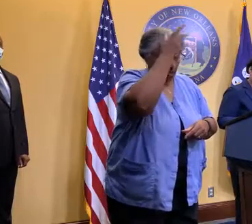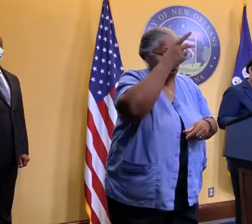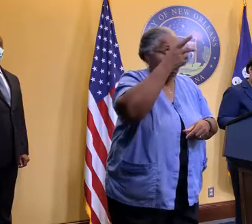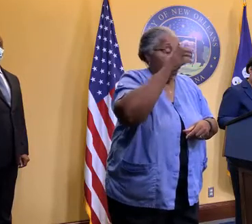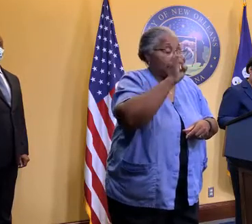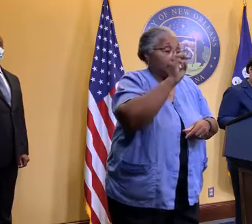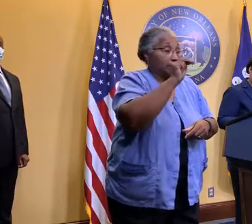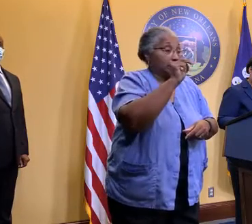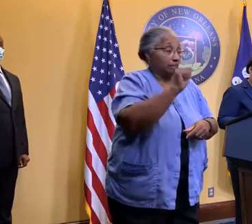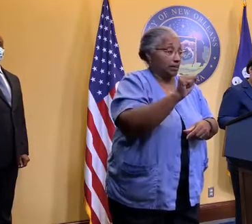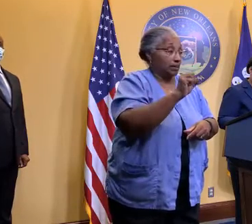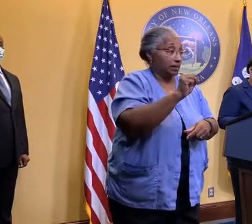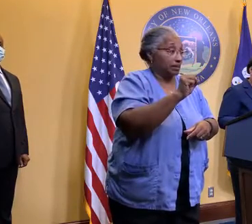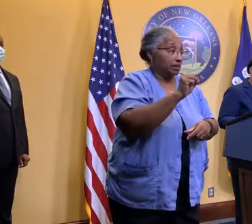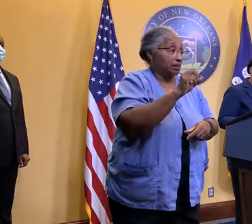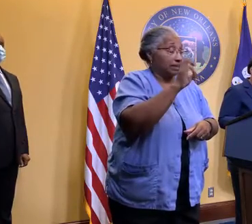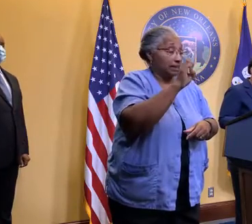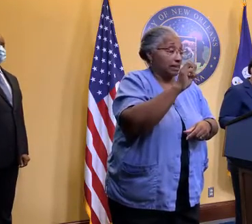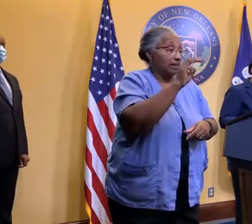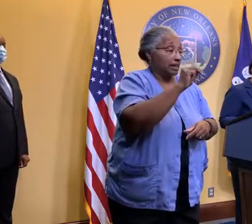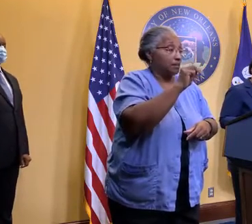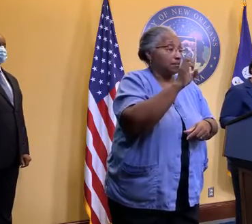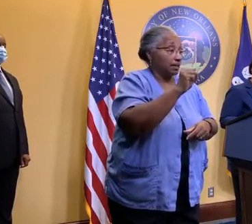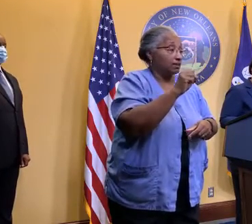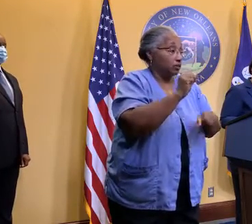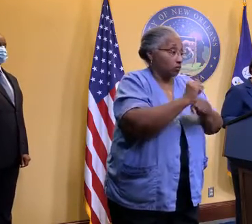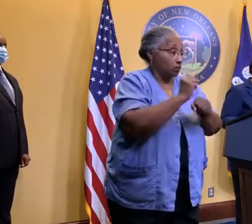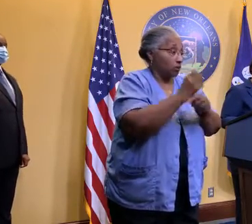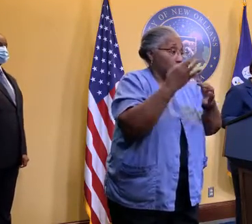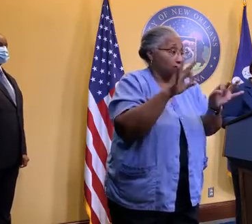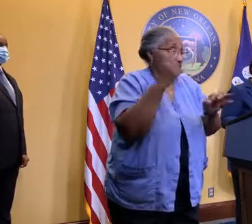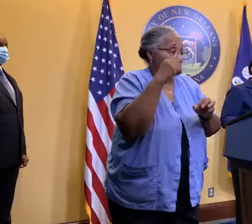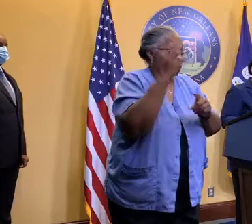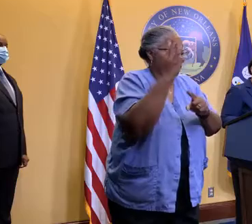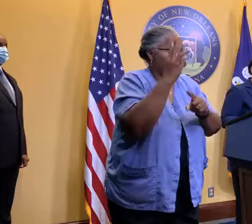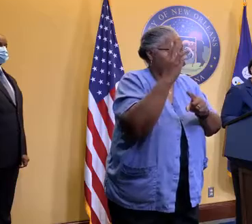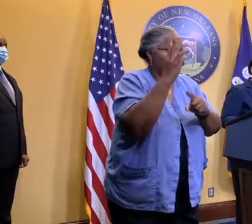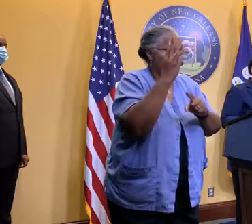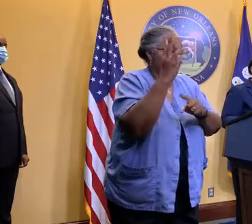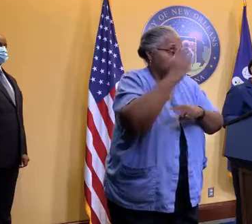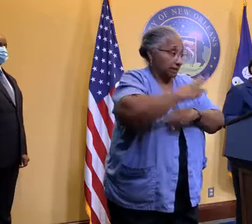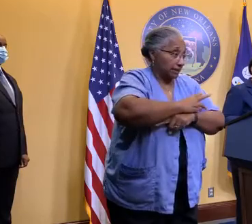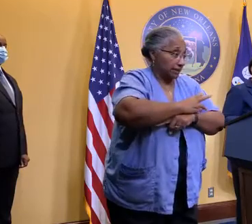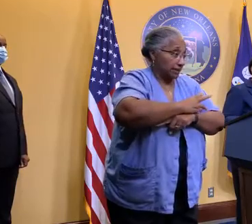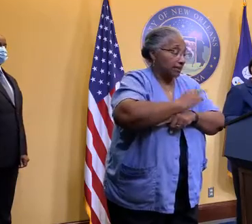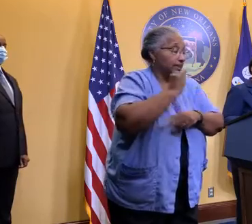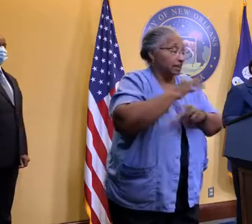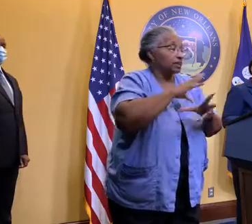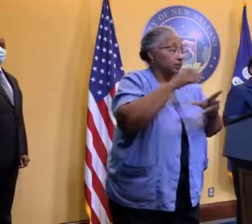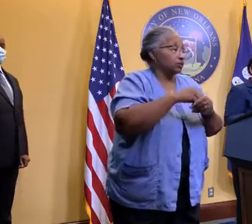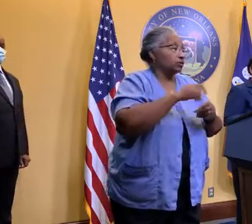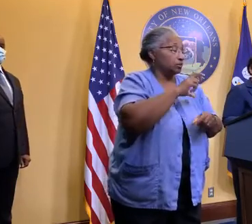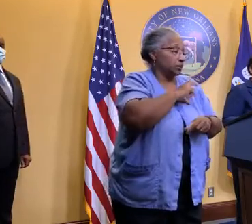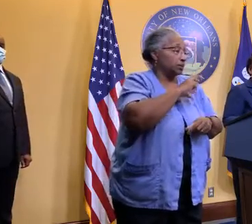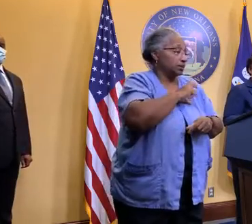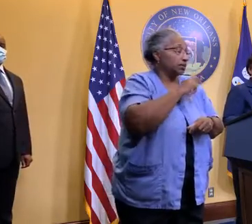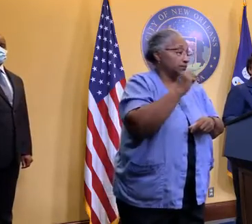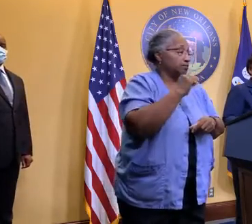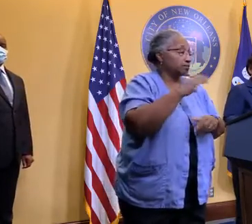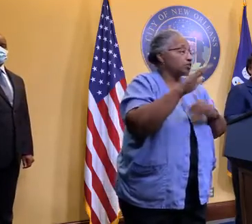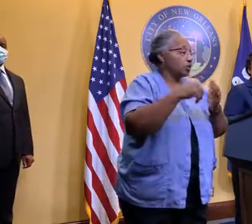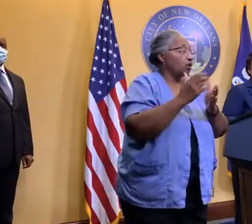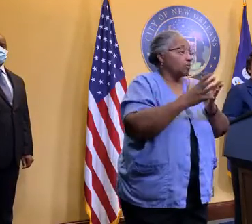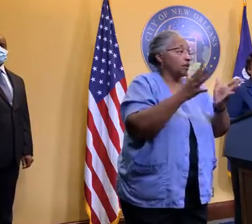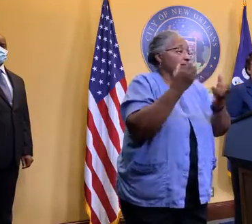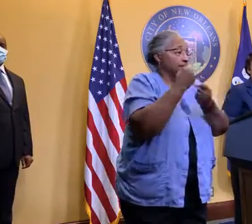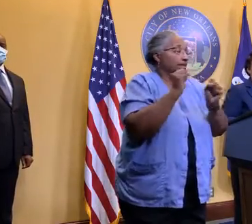Will they also work free for these 6 days? The furloughs include, police officers, all public